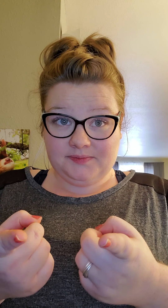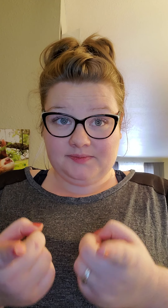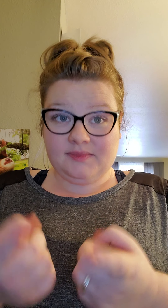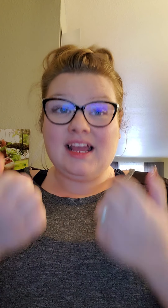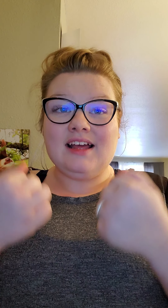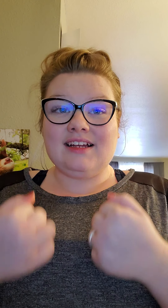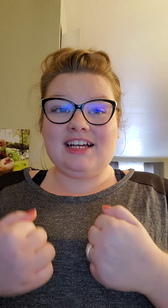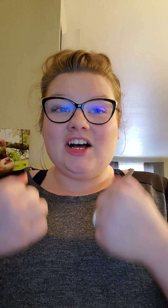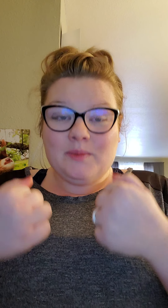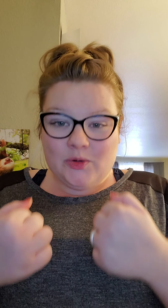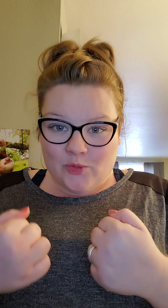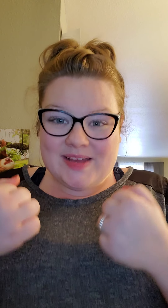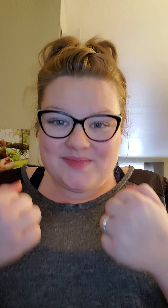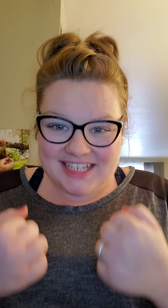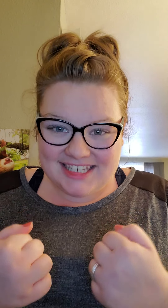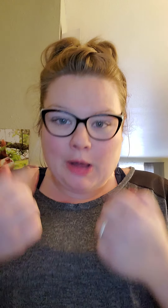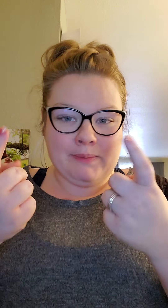Gum Rim Sum